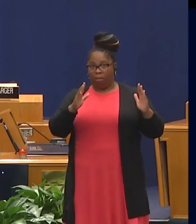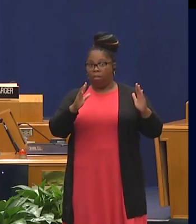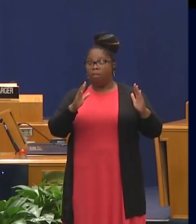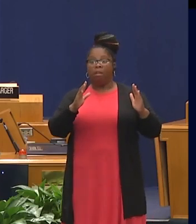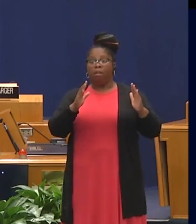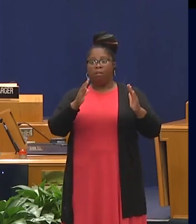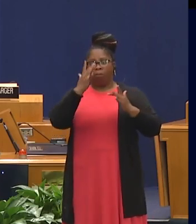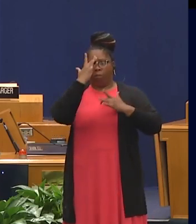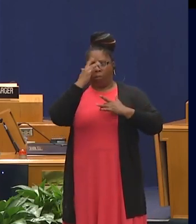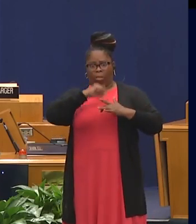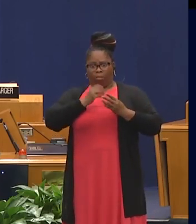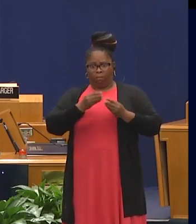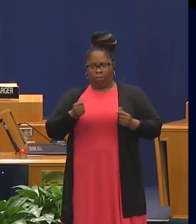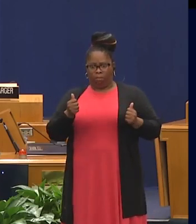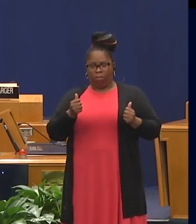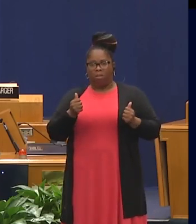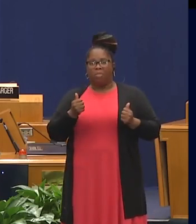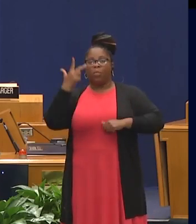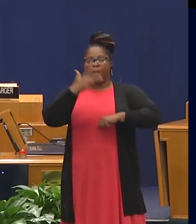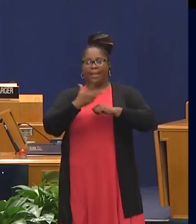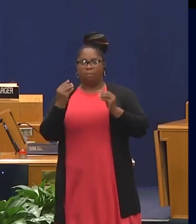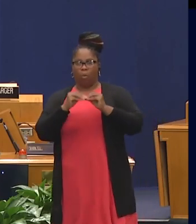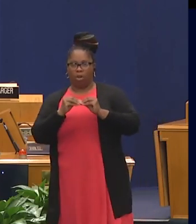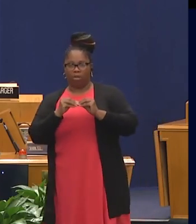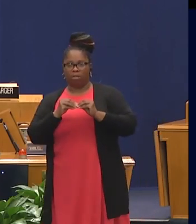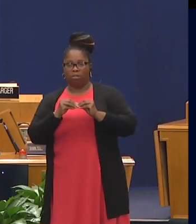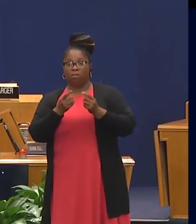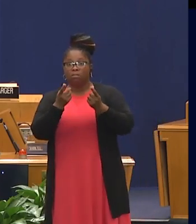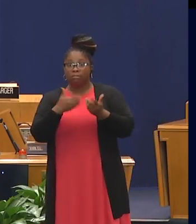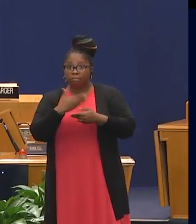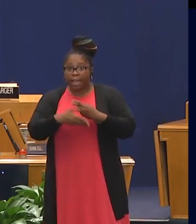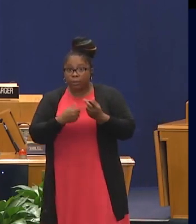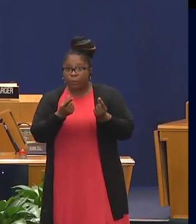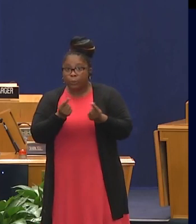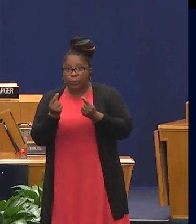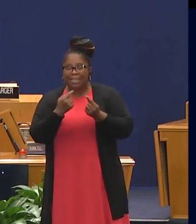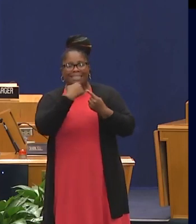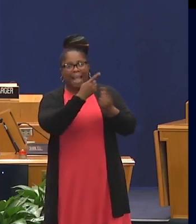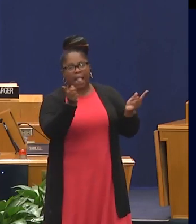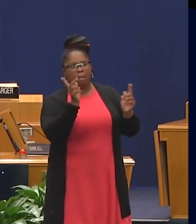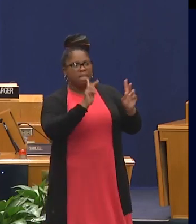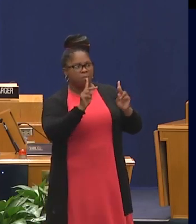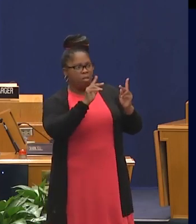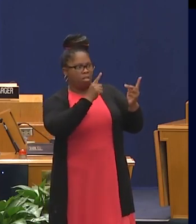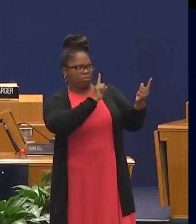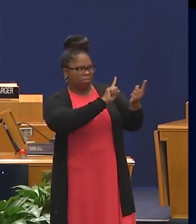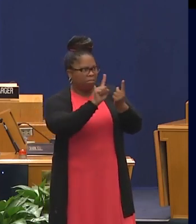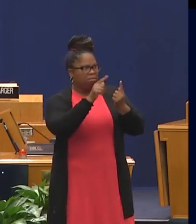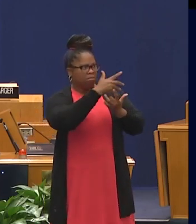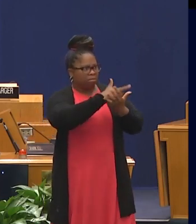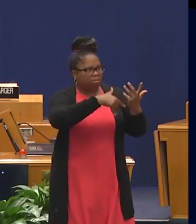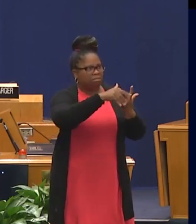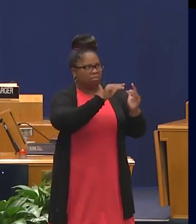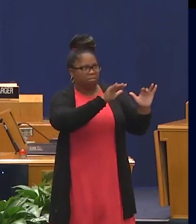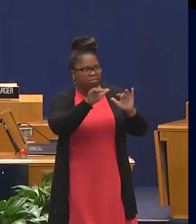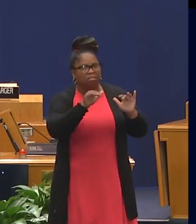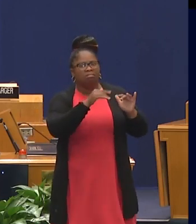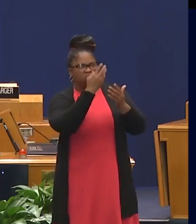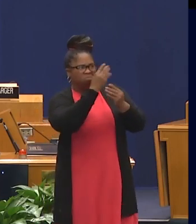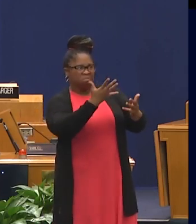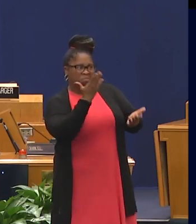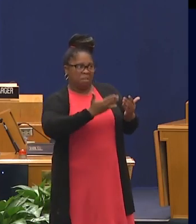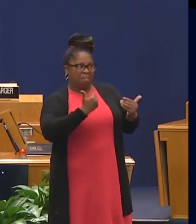tell all of your close contacts that you are positive for COVID-19. And if you've been a close contact of a person who is